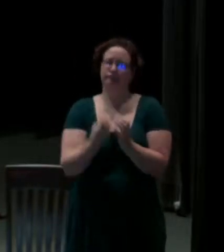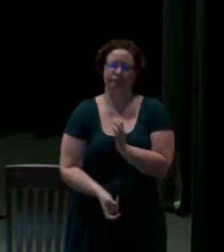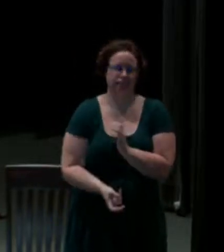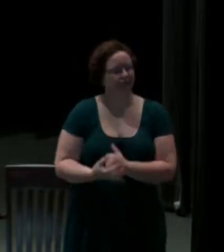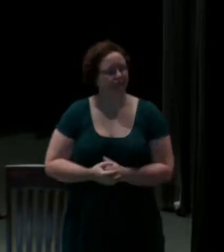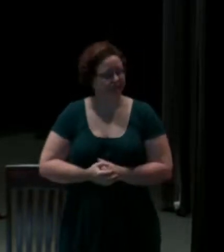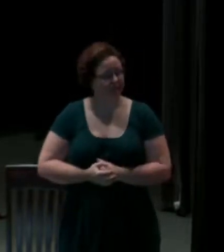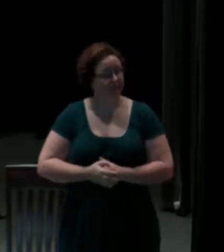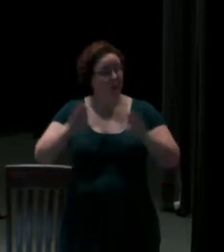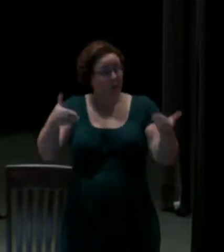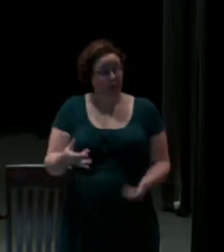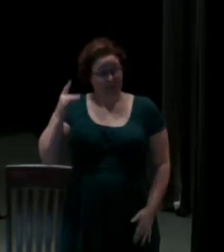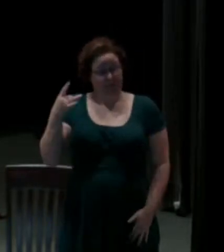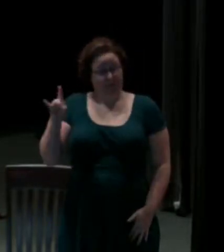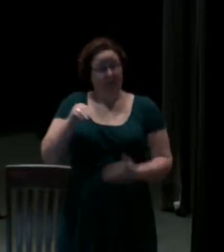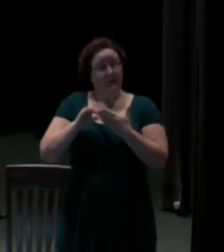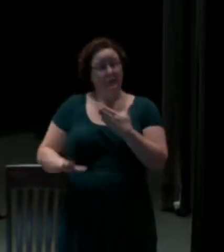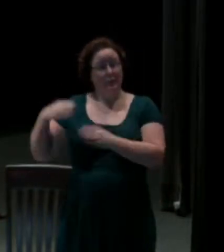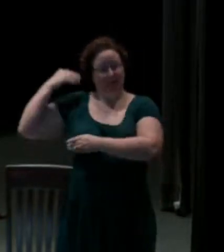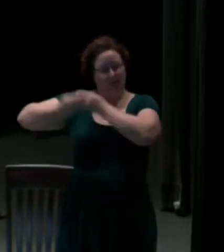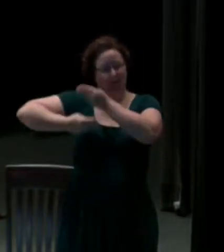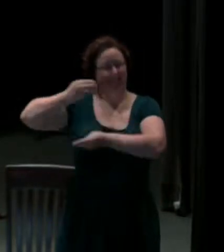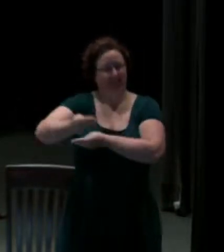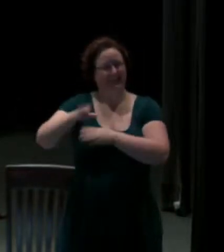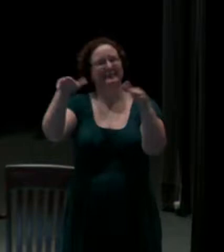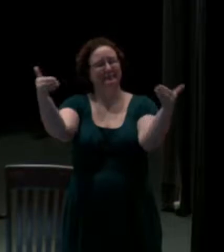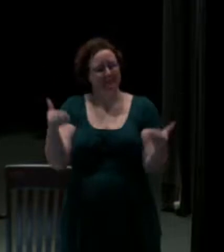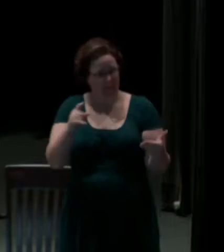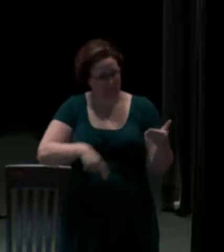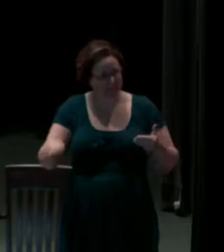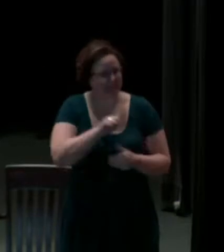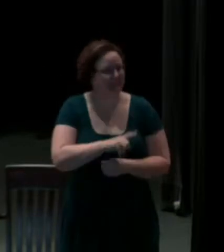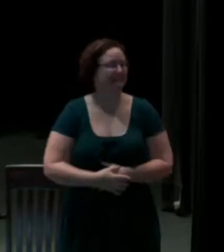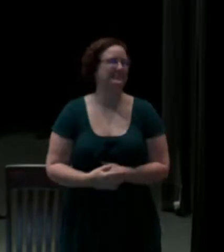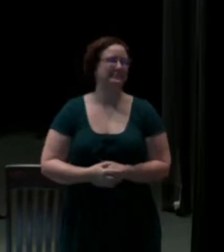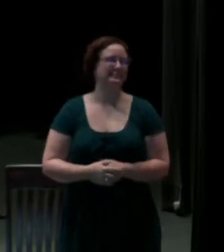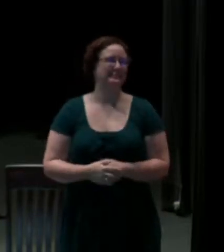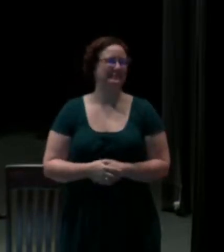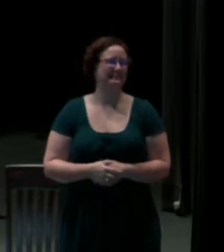We're also welcoming 18 students who are legacies of the college. Welcome to those folks as well.